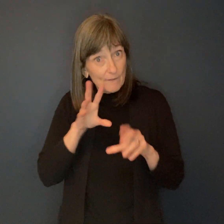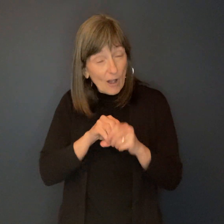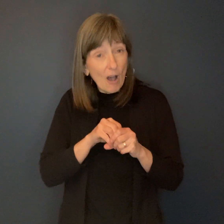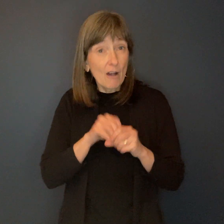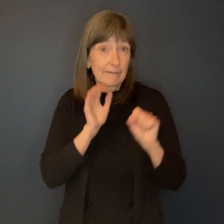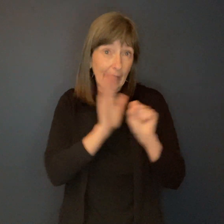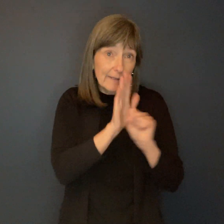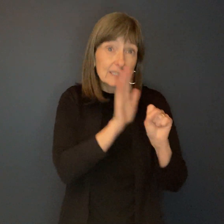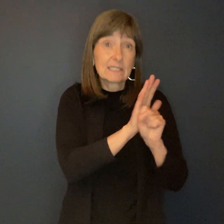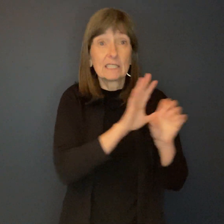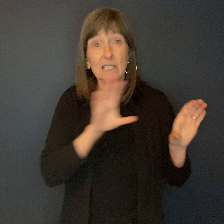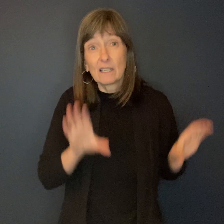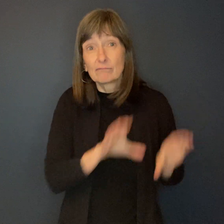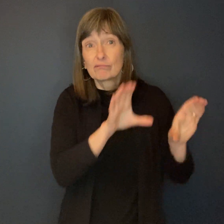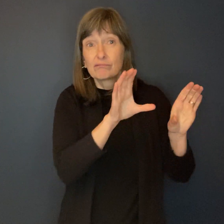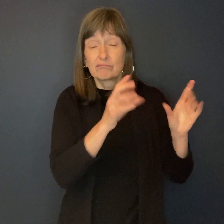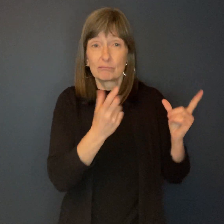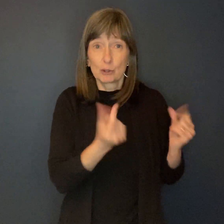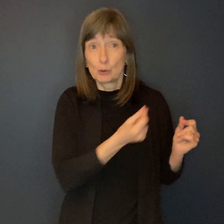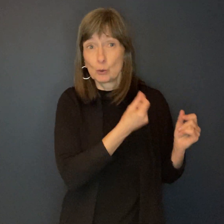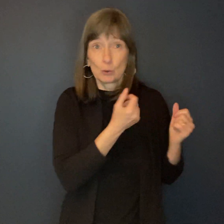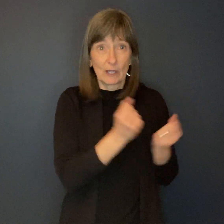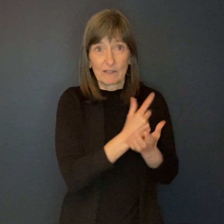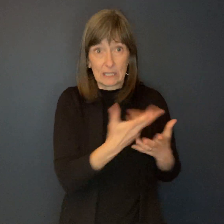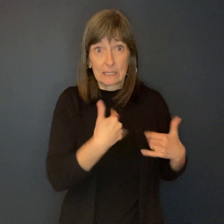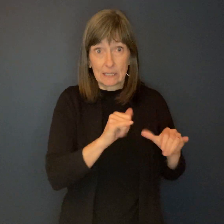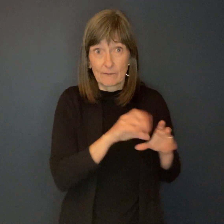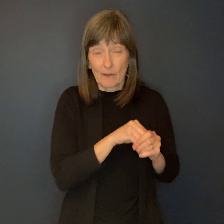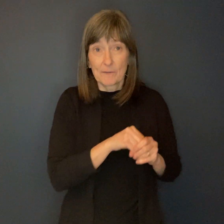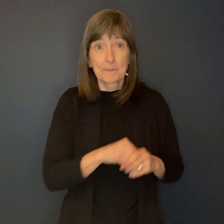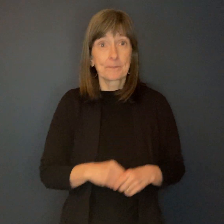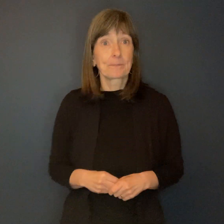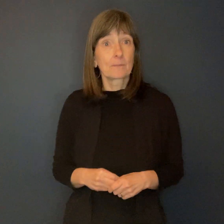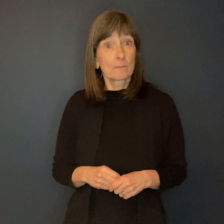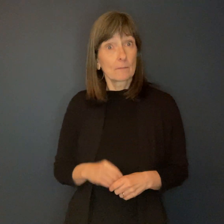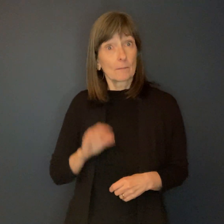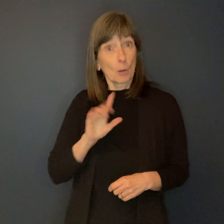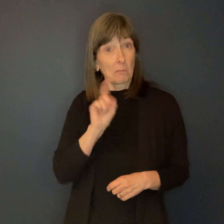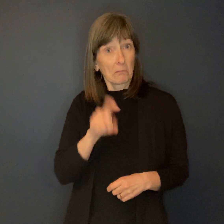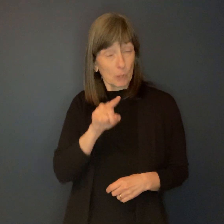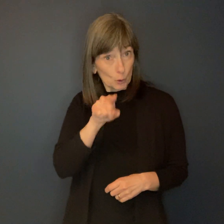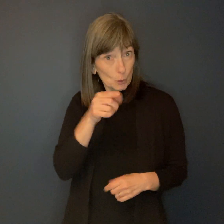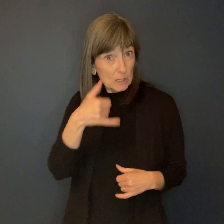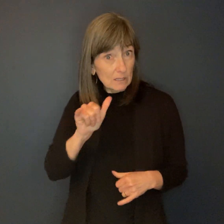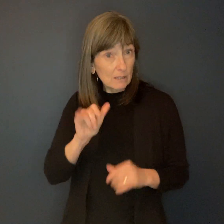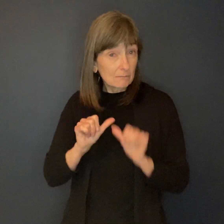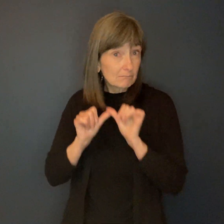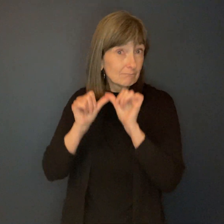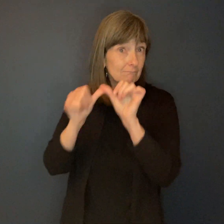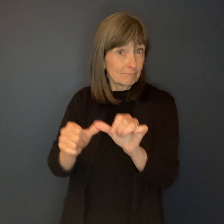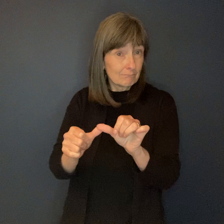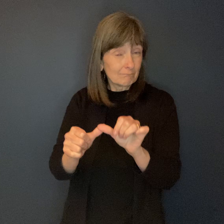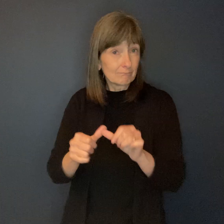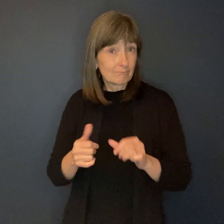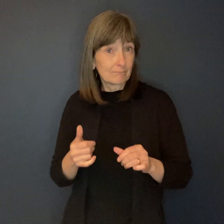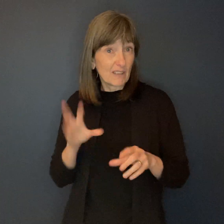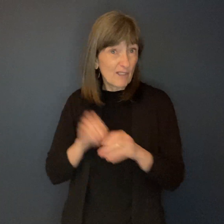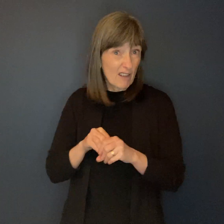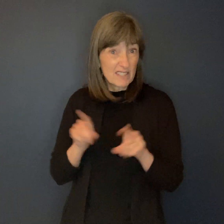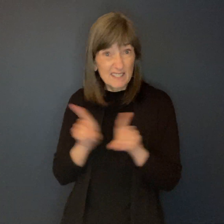my question here, or my inquiry is, do you plan on remaining involved at the same level? Are you going to be slowing down,